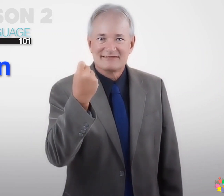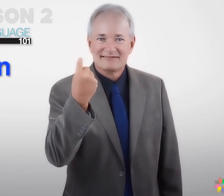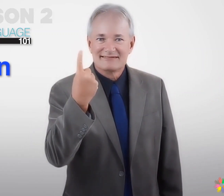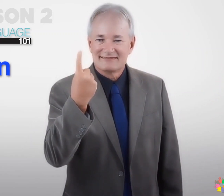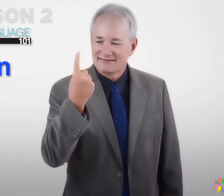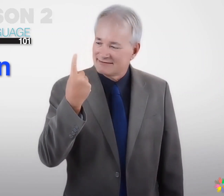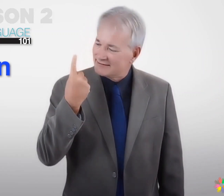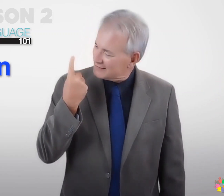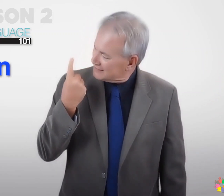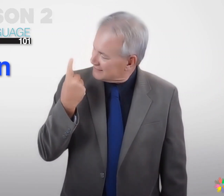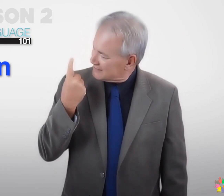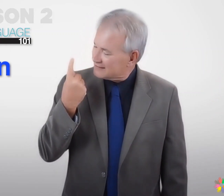11.